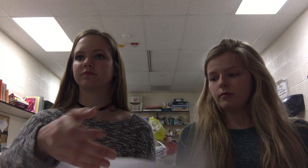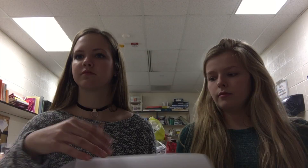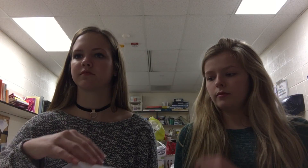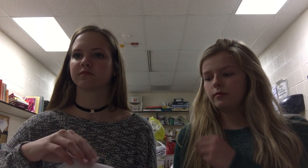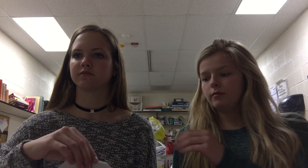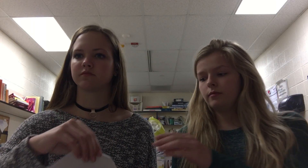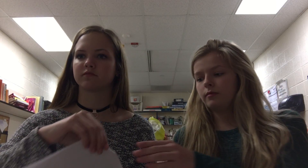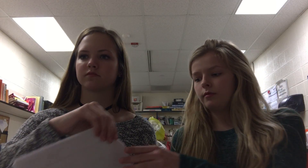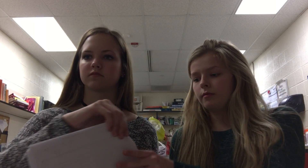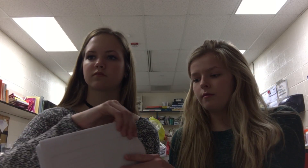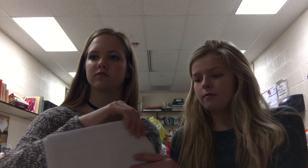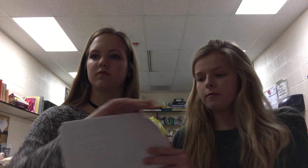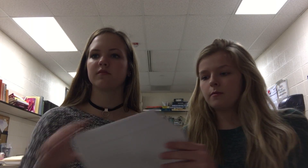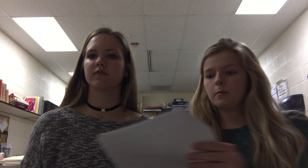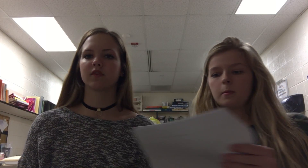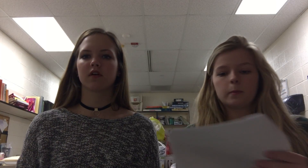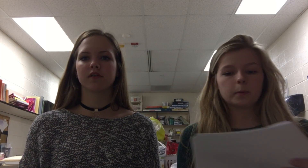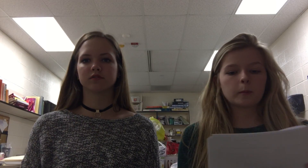pond.